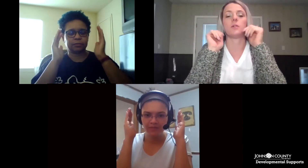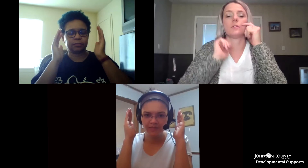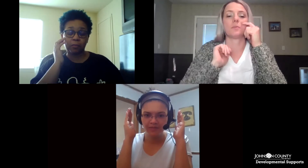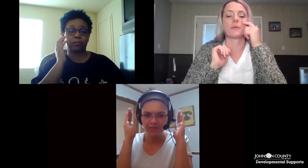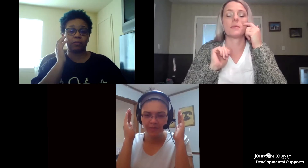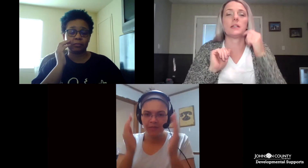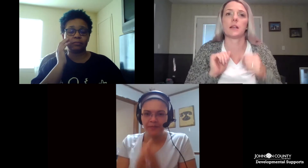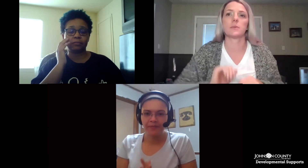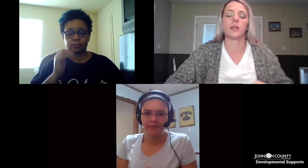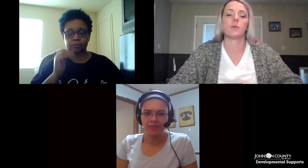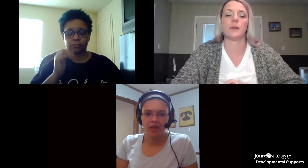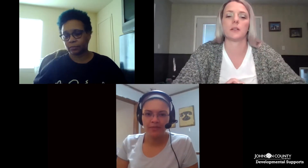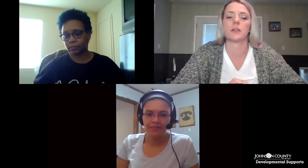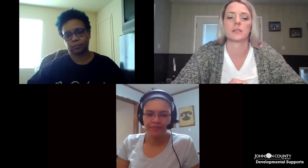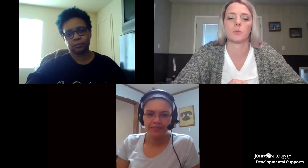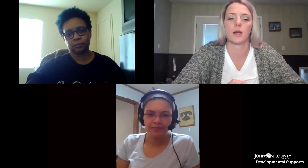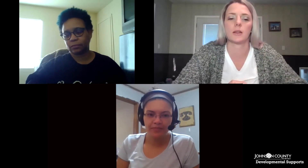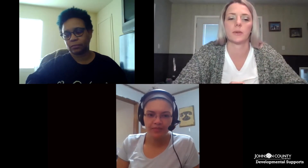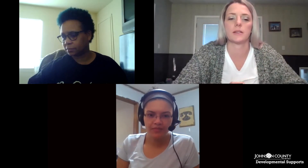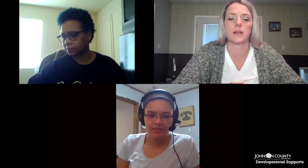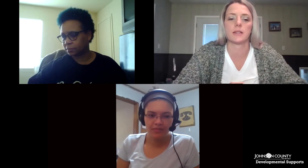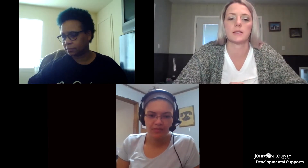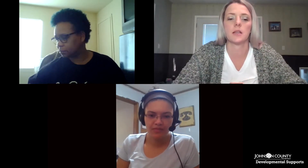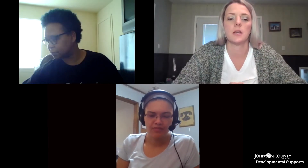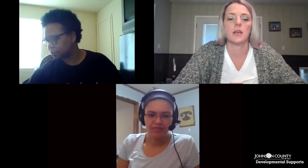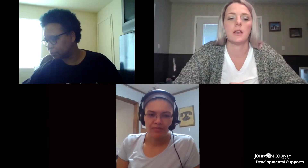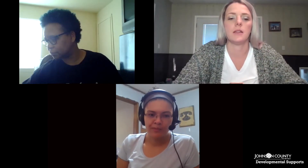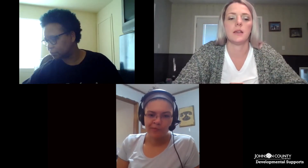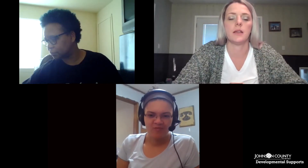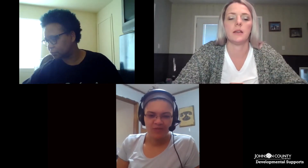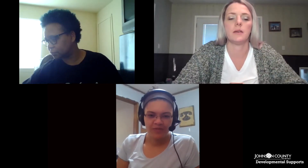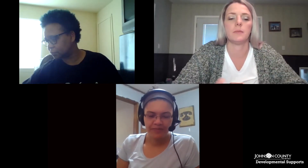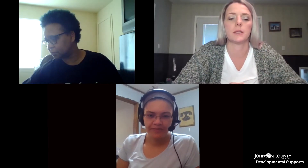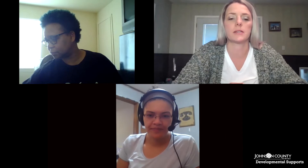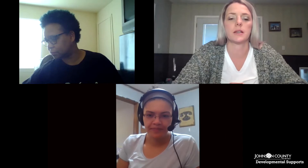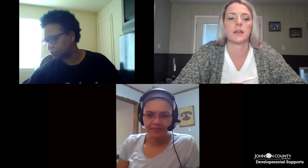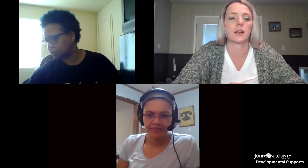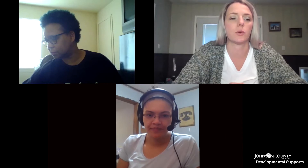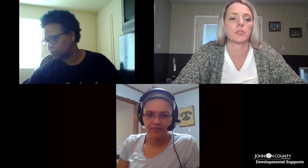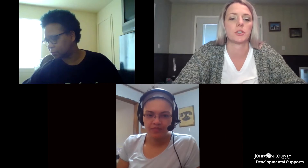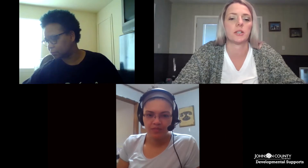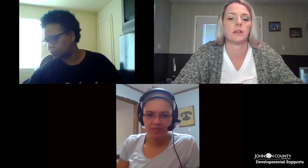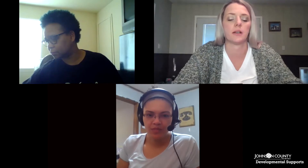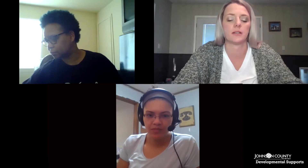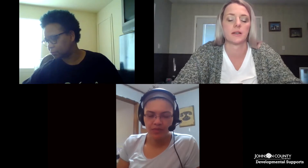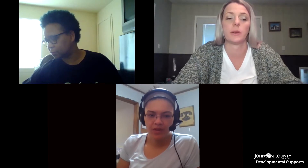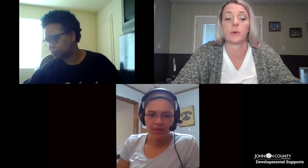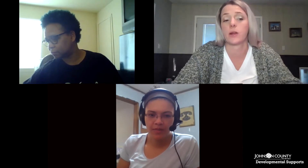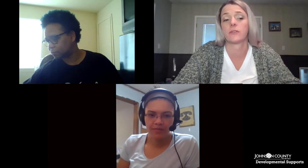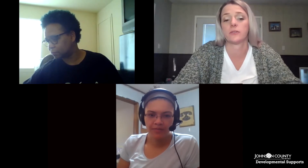So probably next week we'll be learning some more Halloween signs. And then Melissa had a question, and I said we would wait for